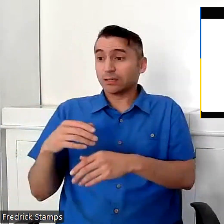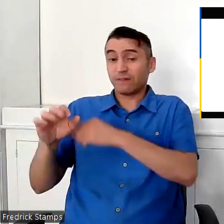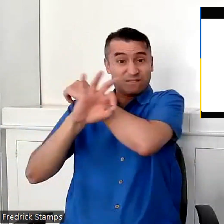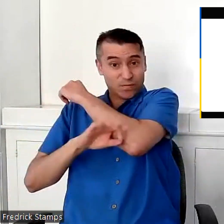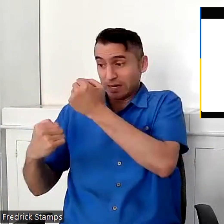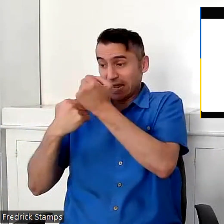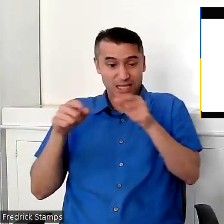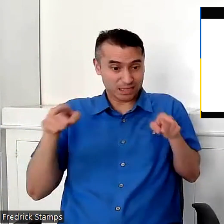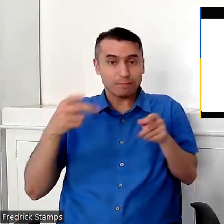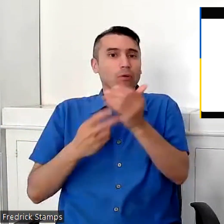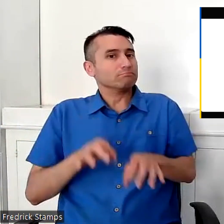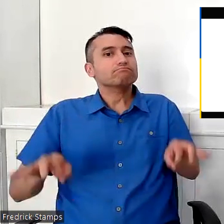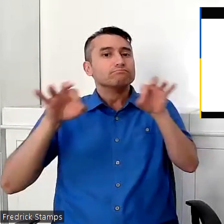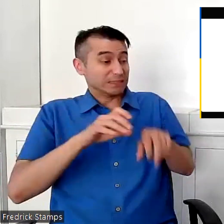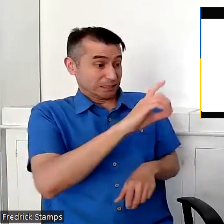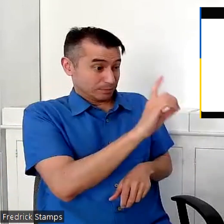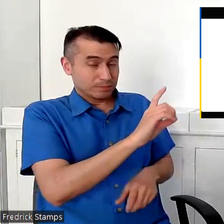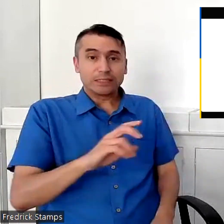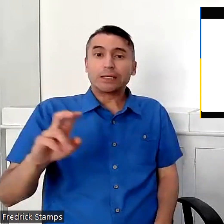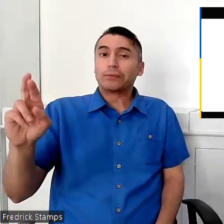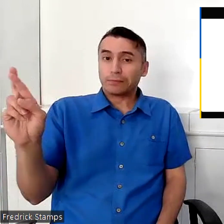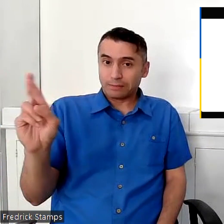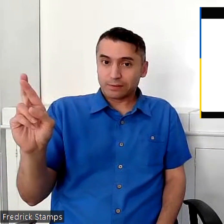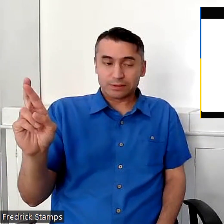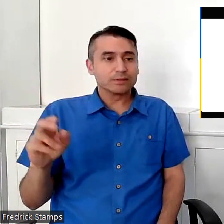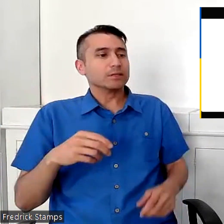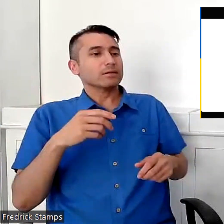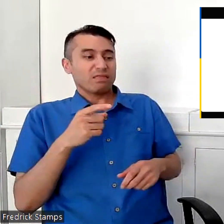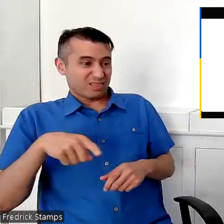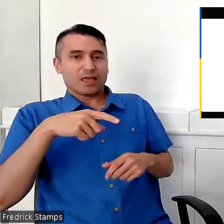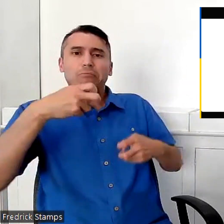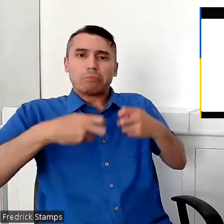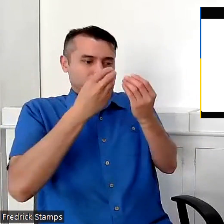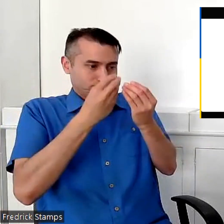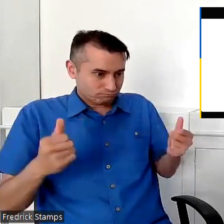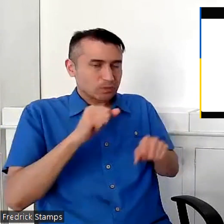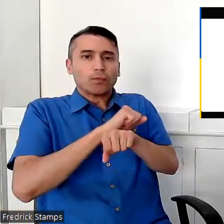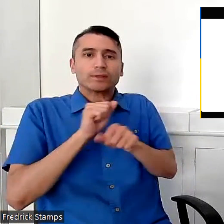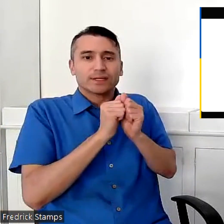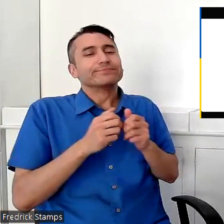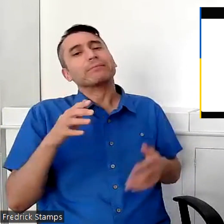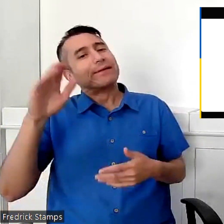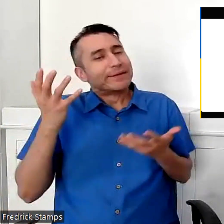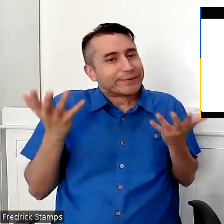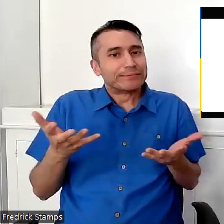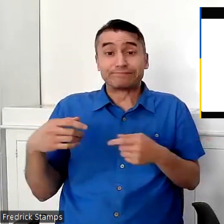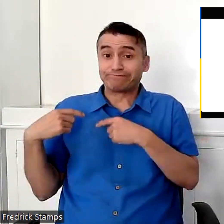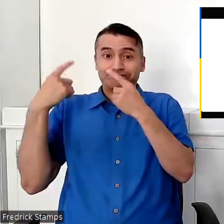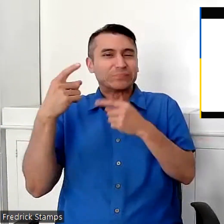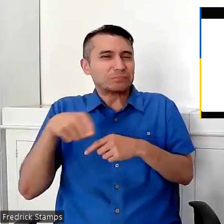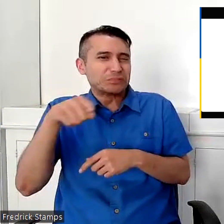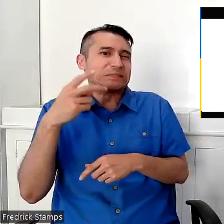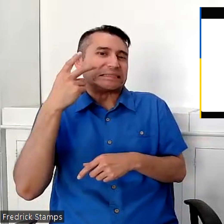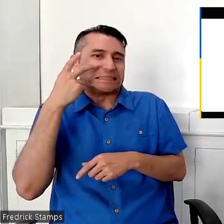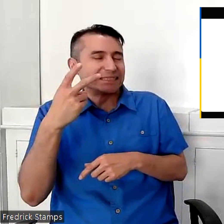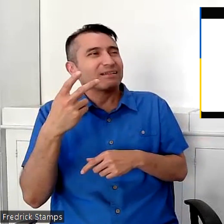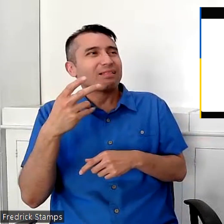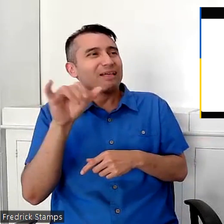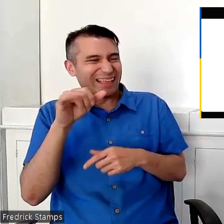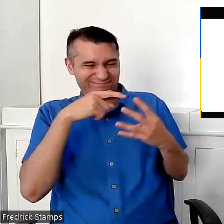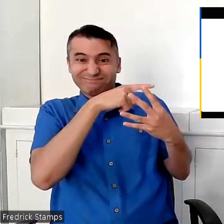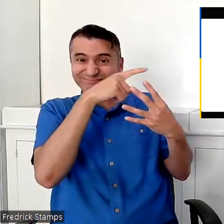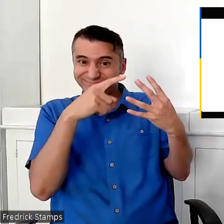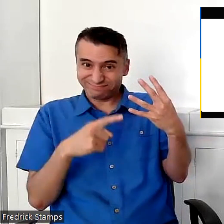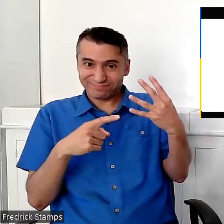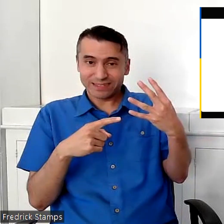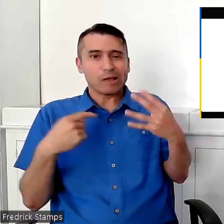border security with this foreign aid, both existential. Democrats and Republicans, problem solvers, working together. Okay, so far